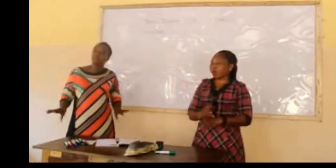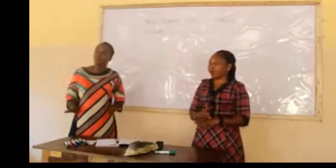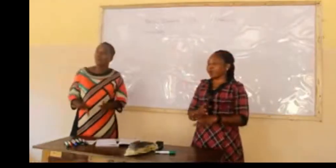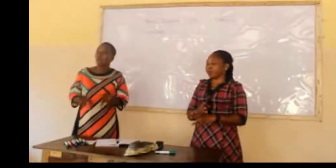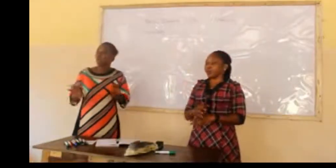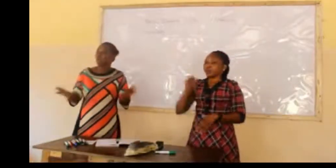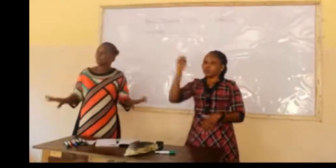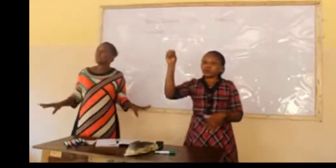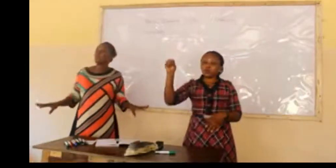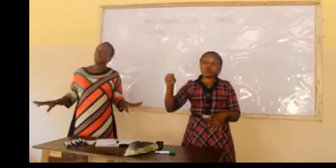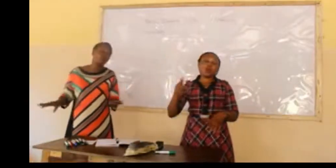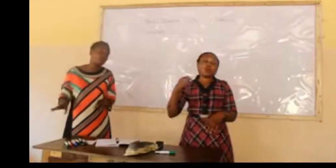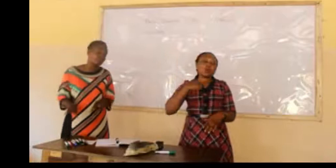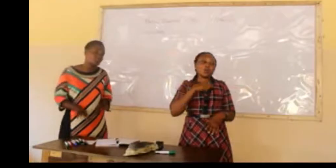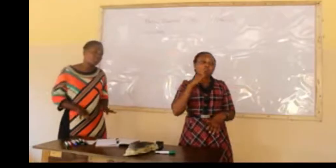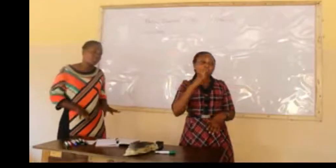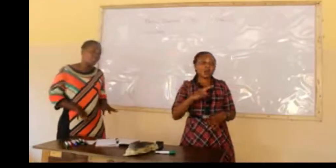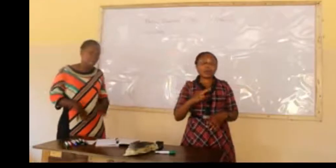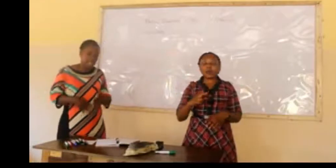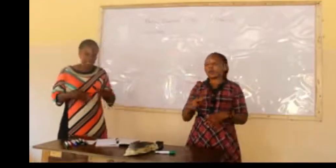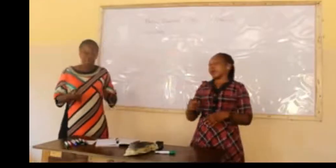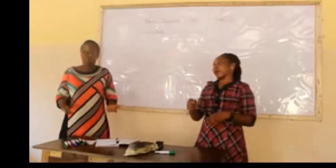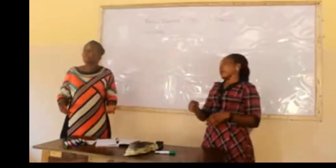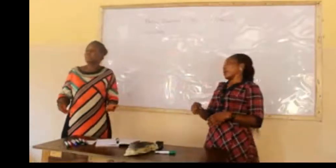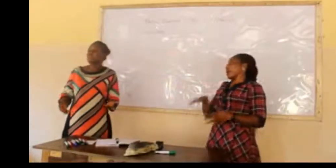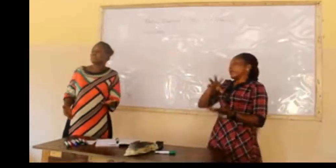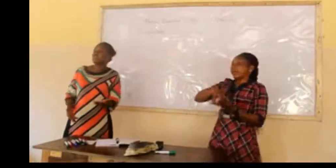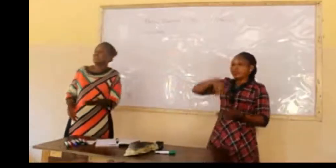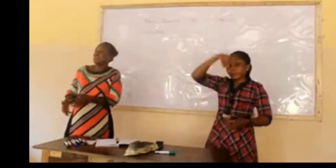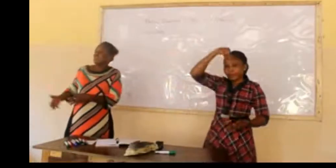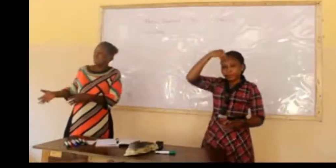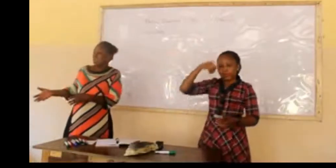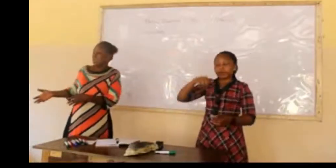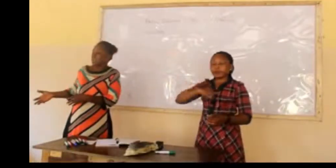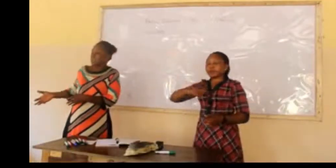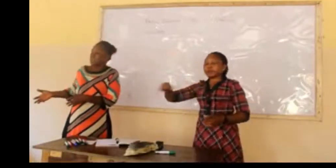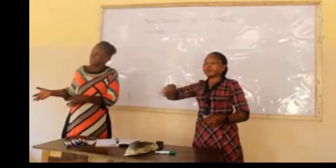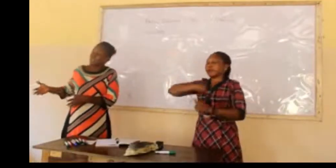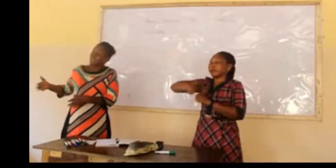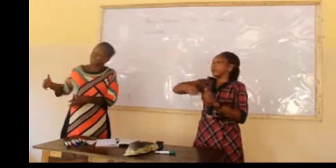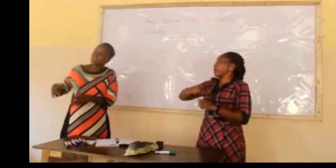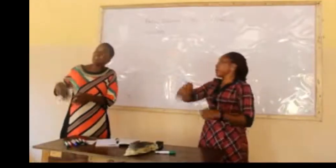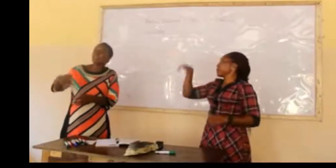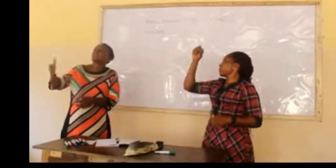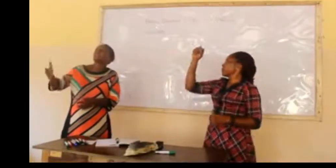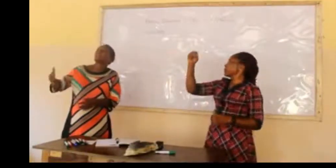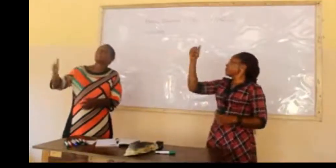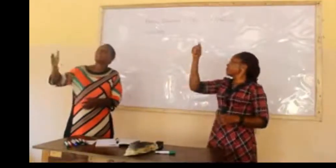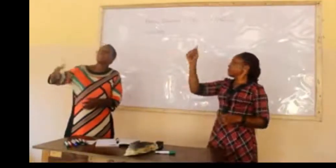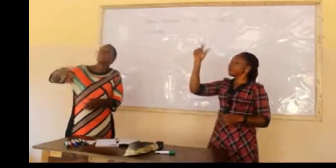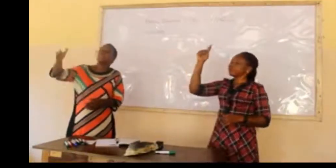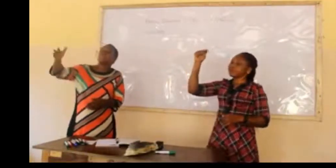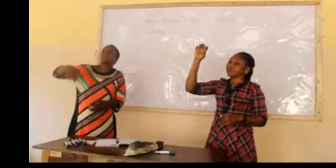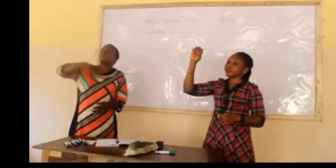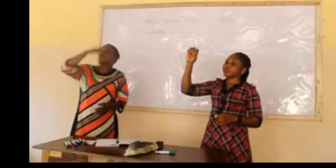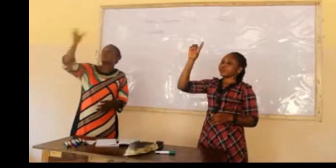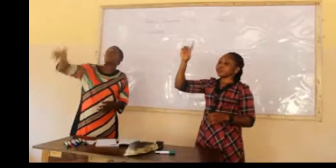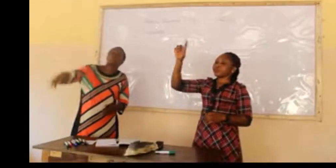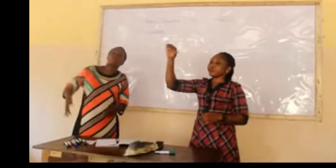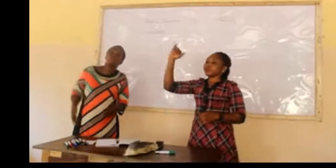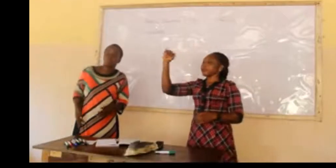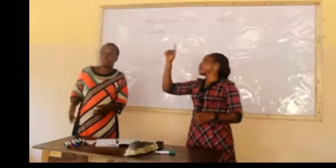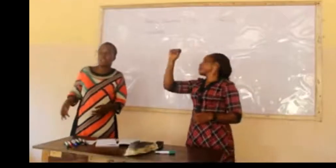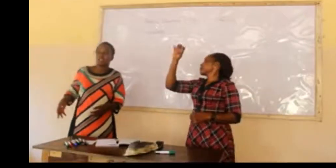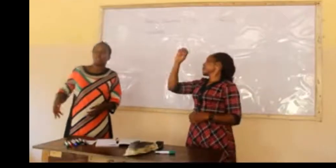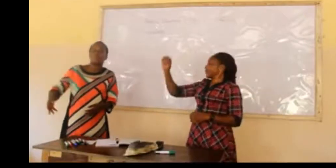father's parlor and watch the whole world, as if it is the distance between you and America is just